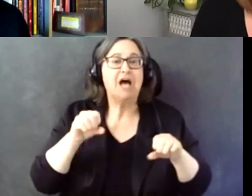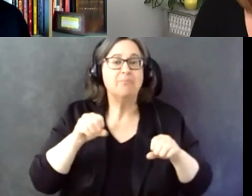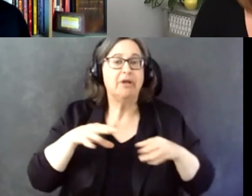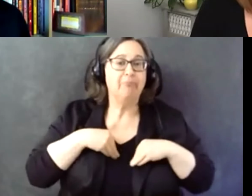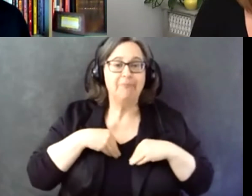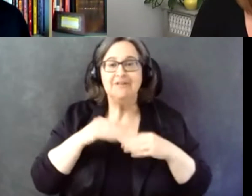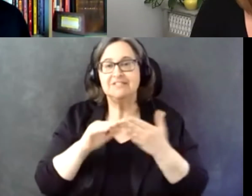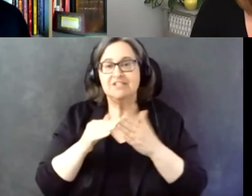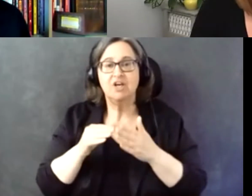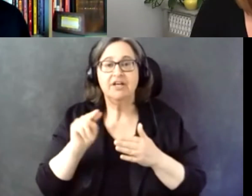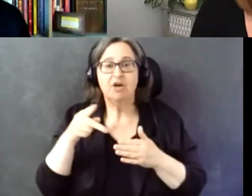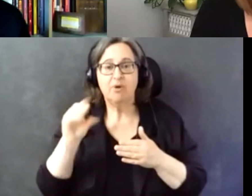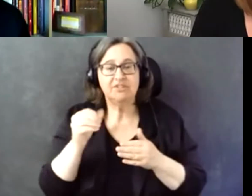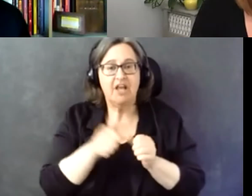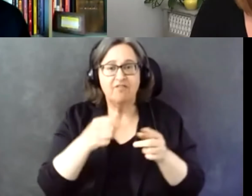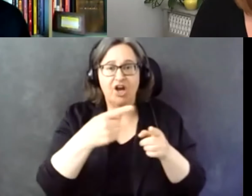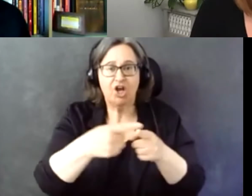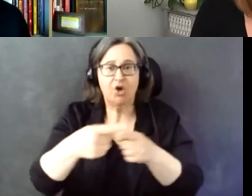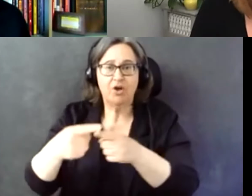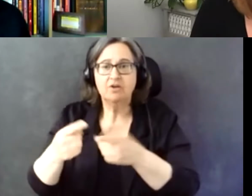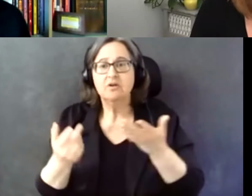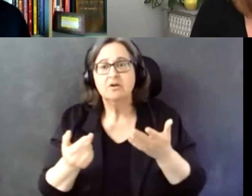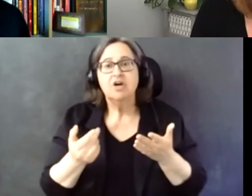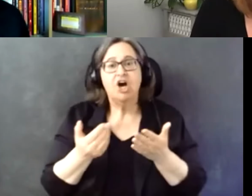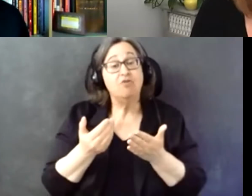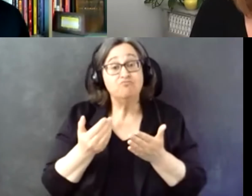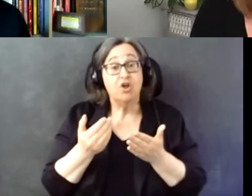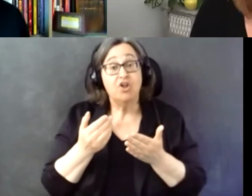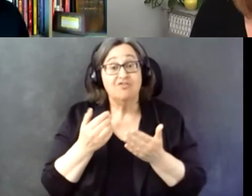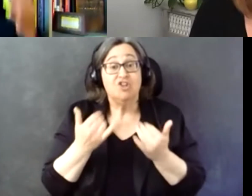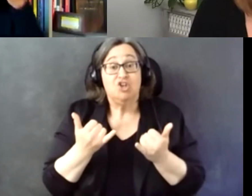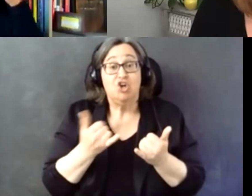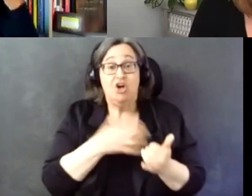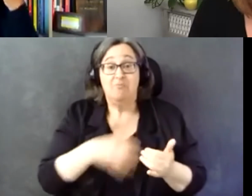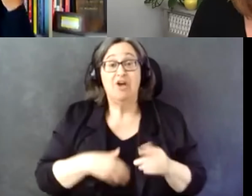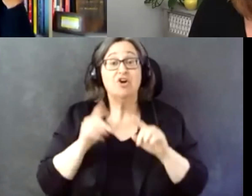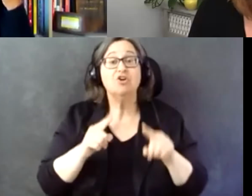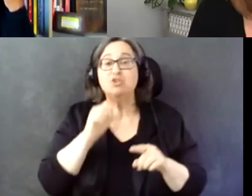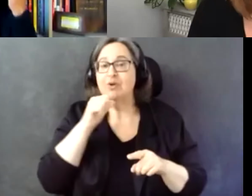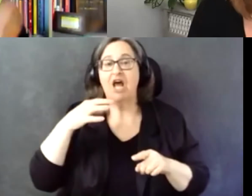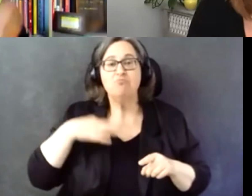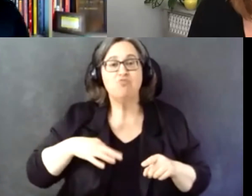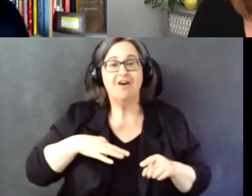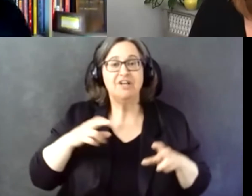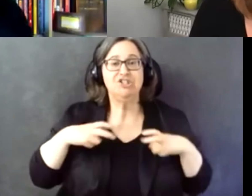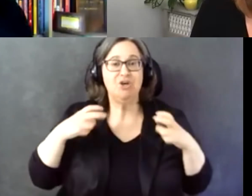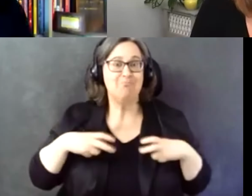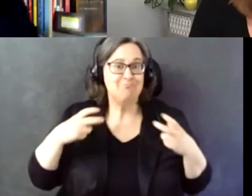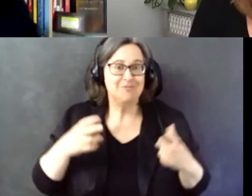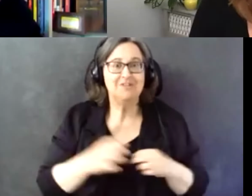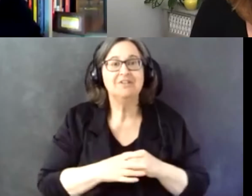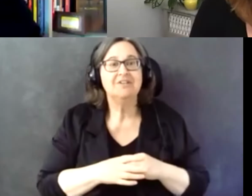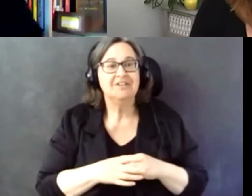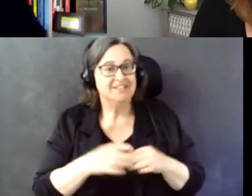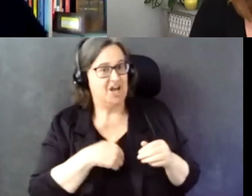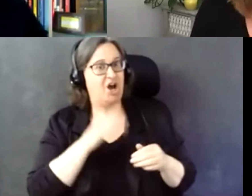corner you know the the current mayor goes to a non-profit gym um yes you know i'm gonna be